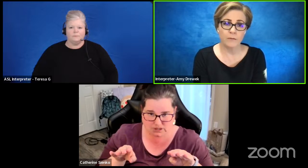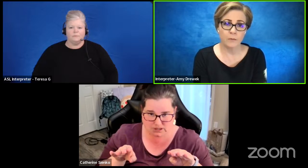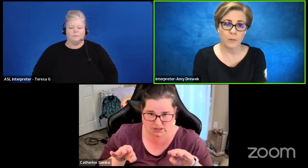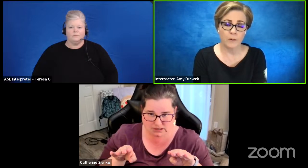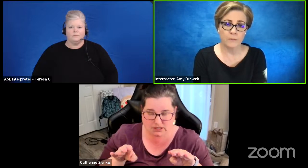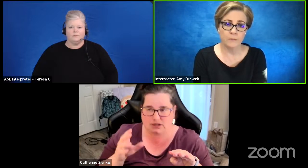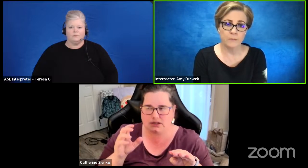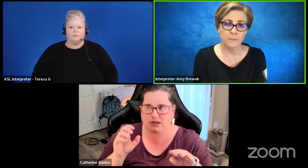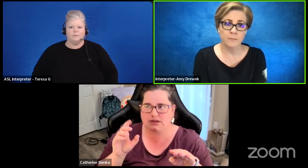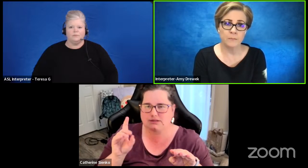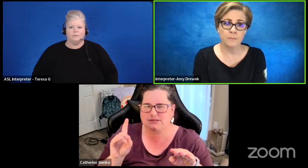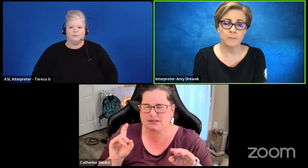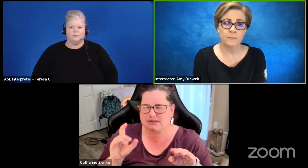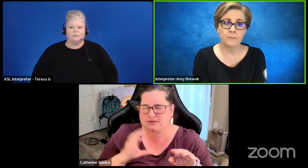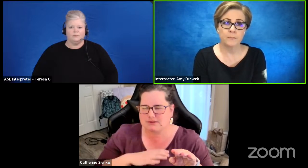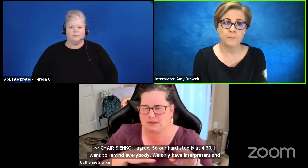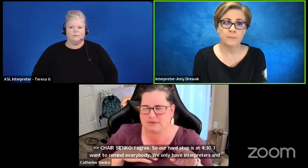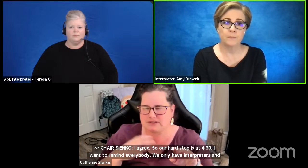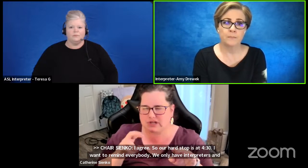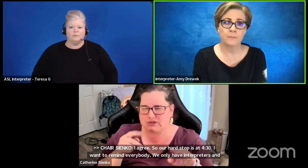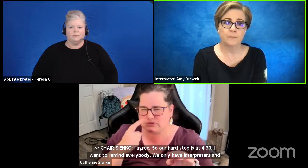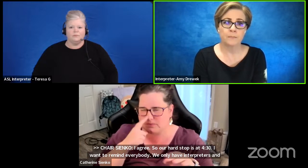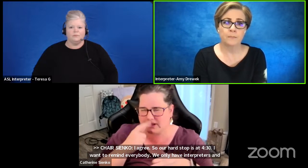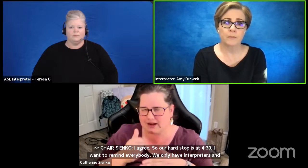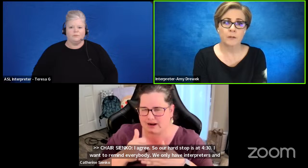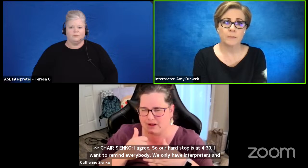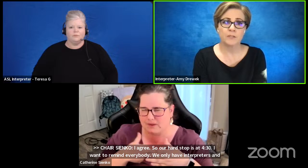We have a motion on the floor.